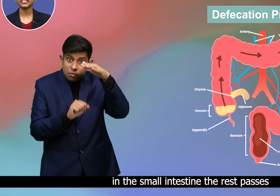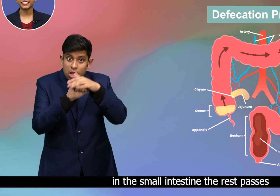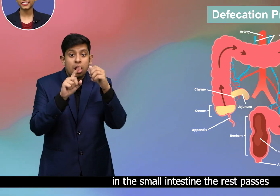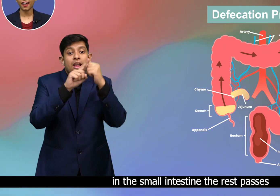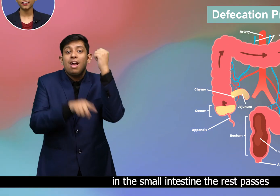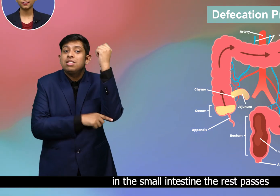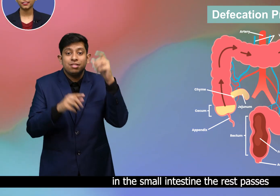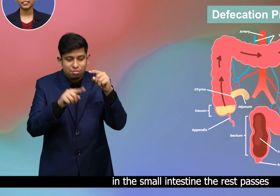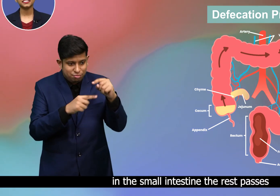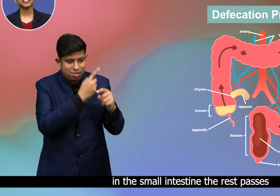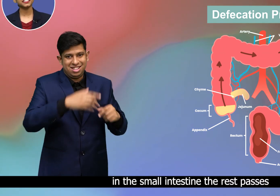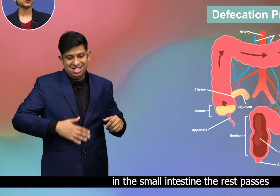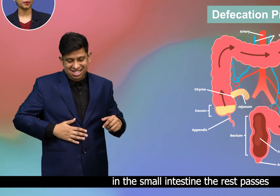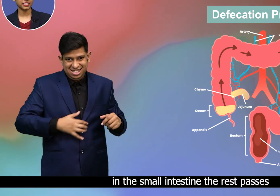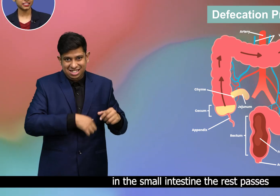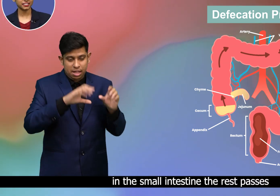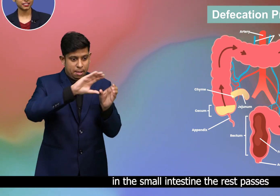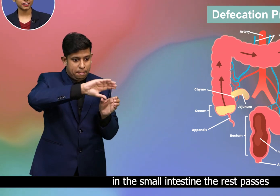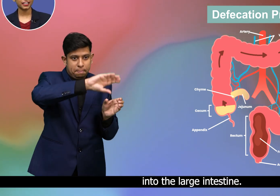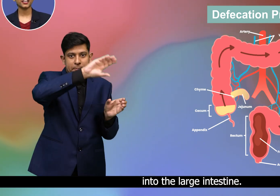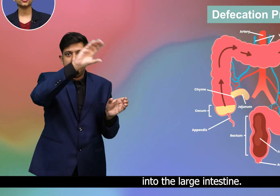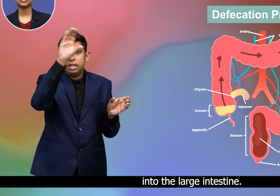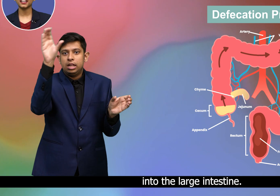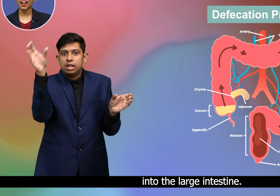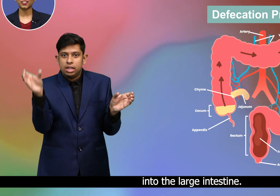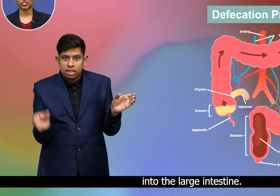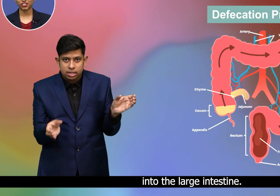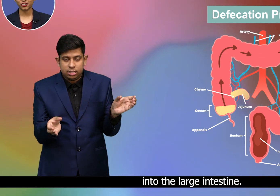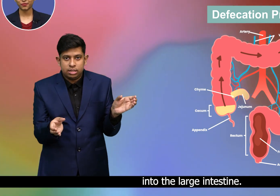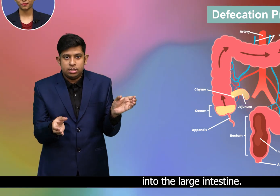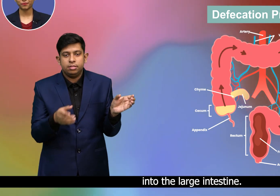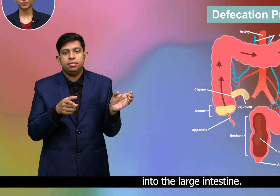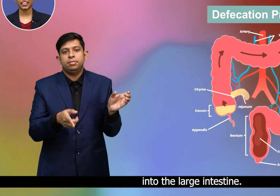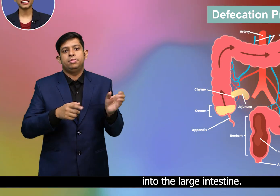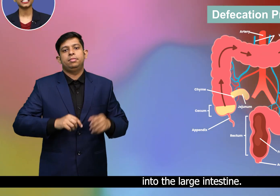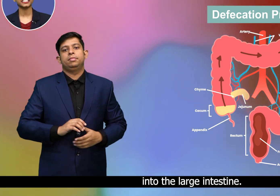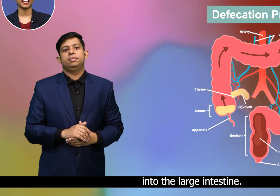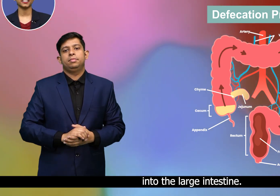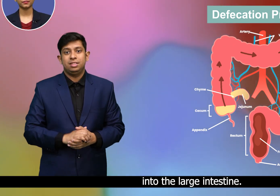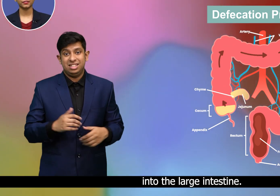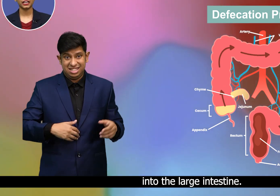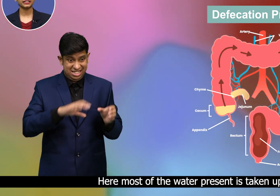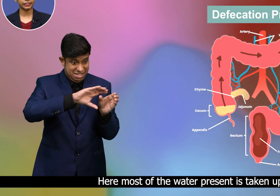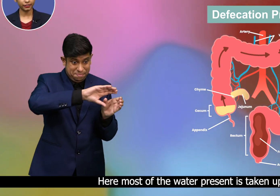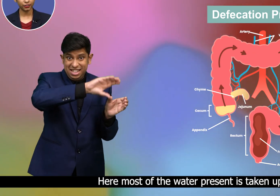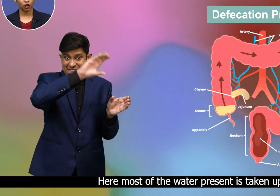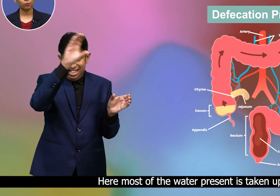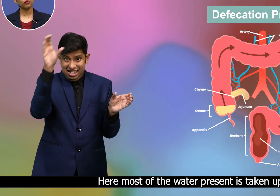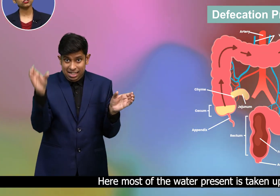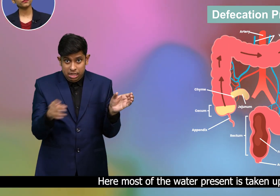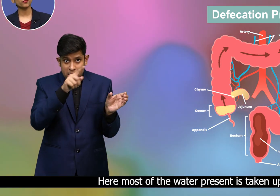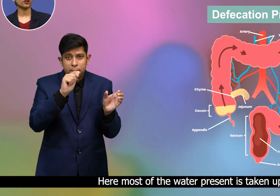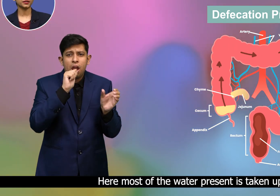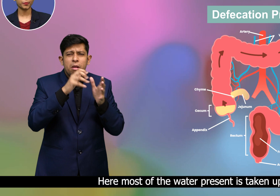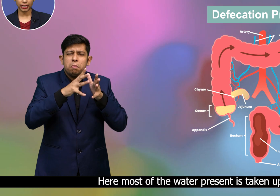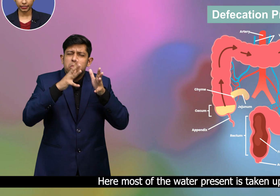small intestine, the rest passes into the large intestine. Here,